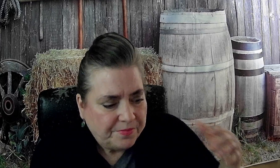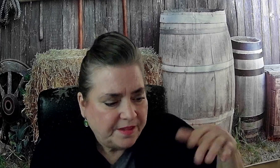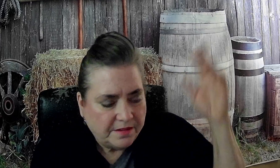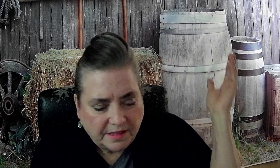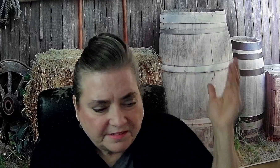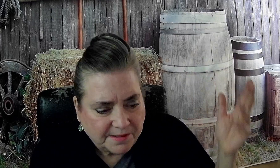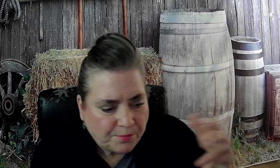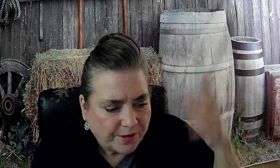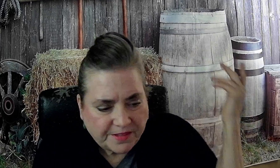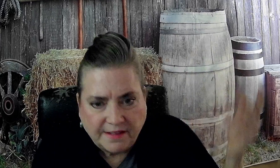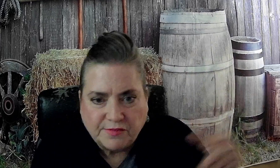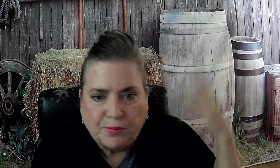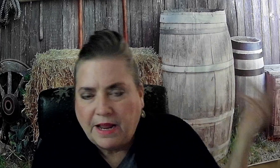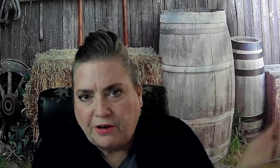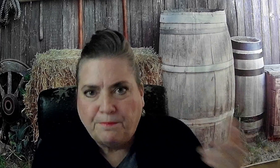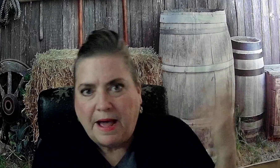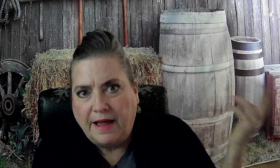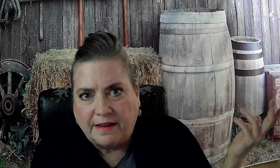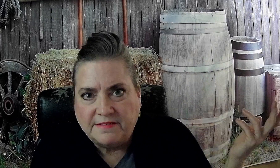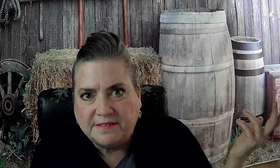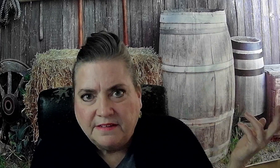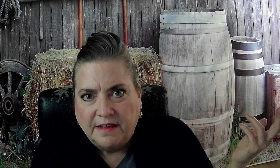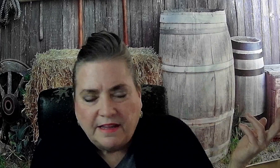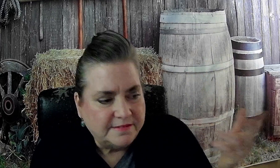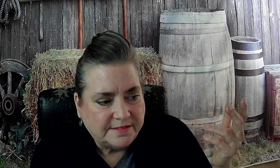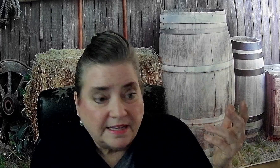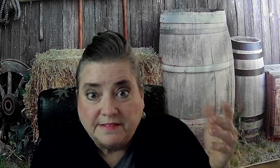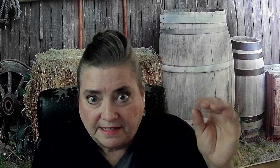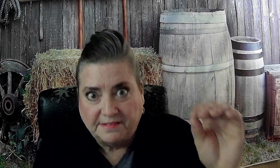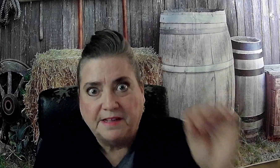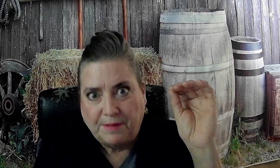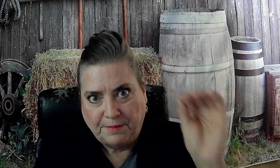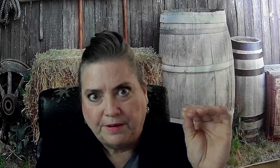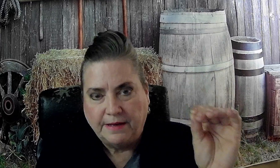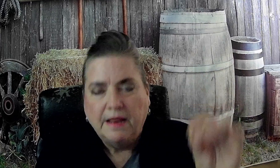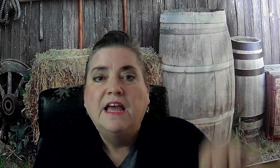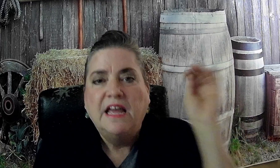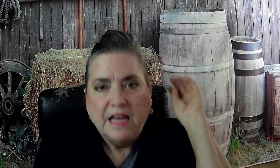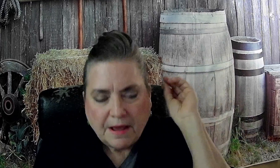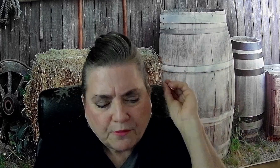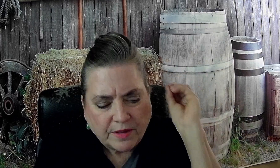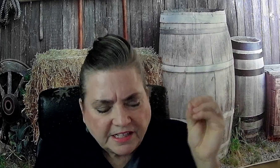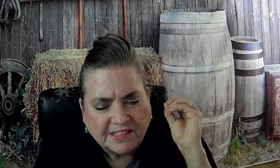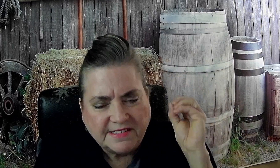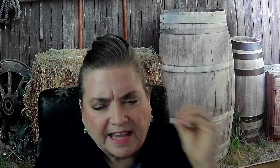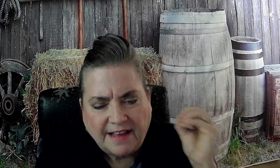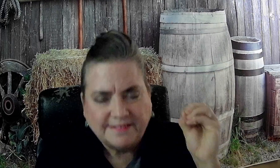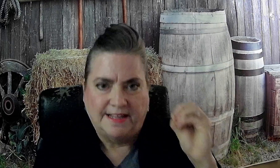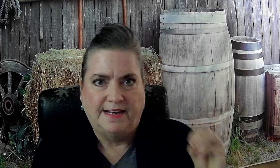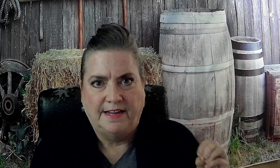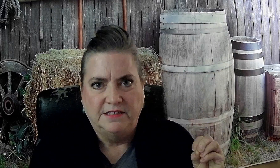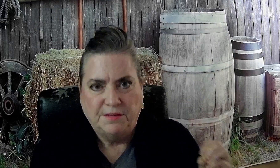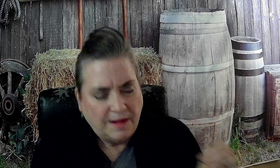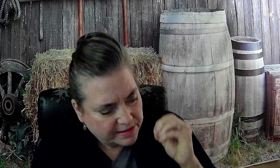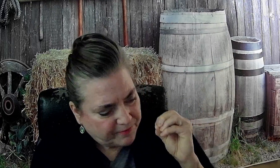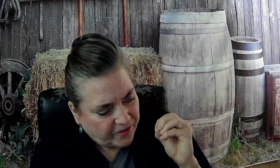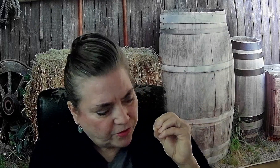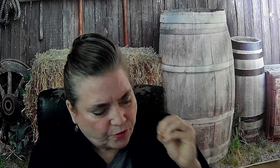the simpering things we put on our bodies. Is somebody put it, religious gaslighting to make us feel grateful